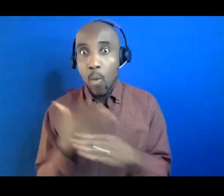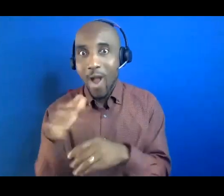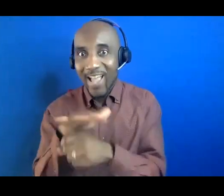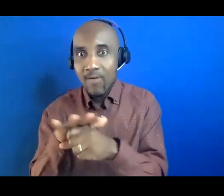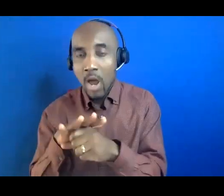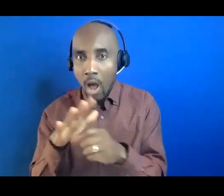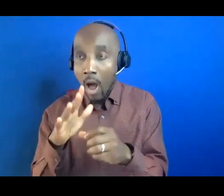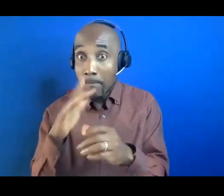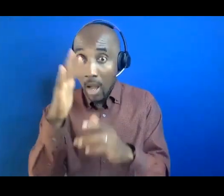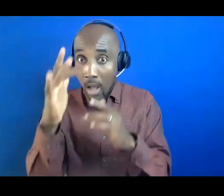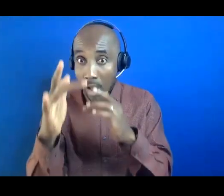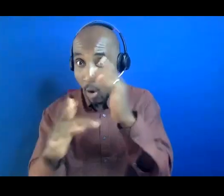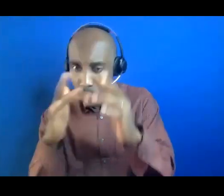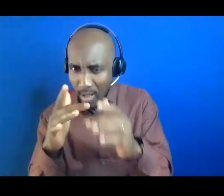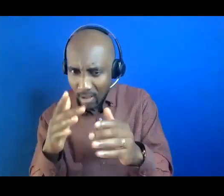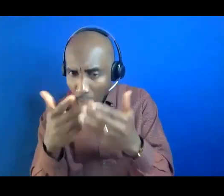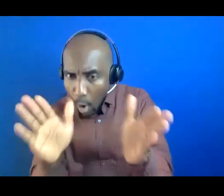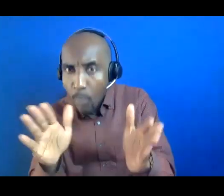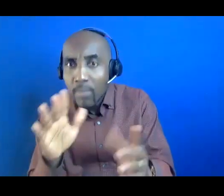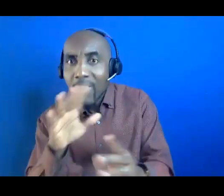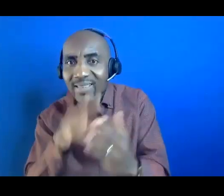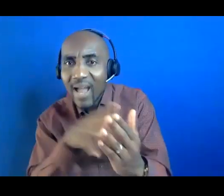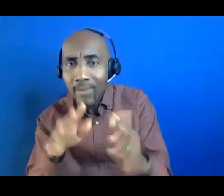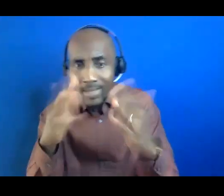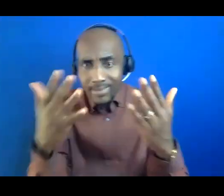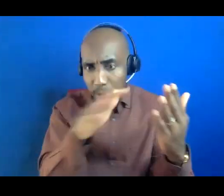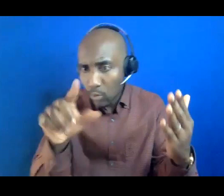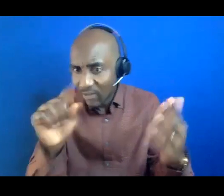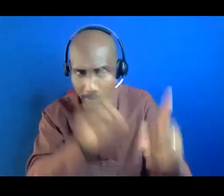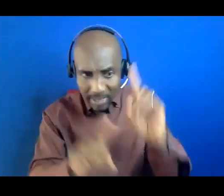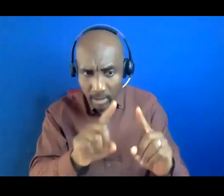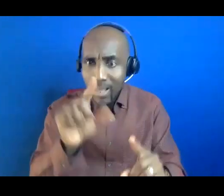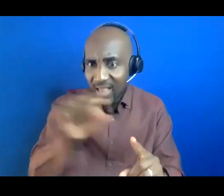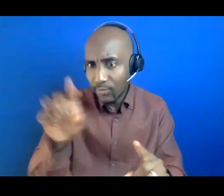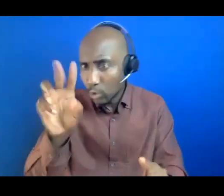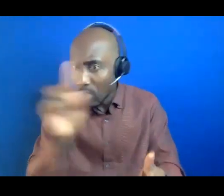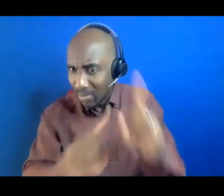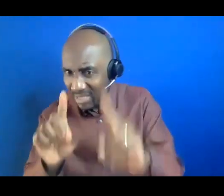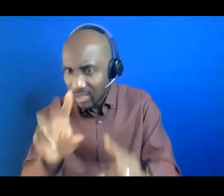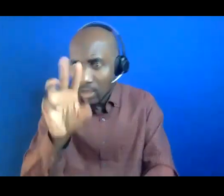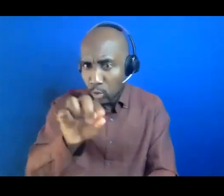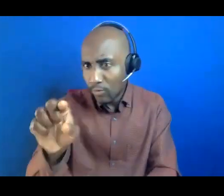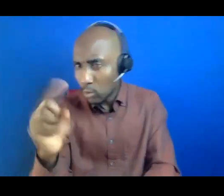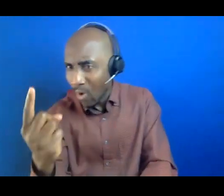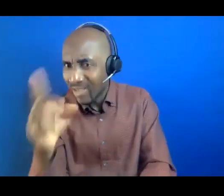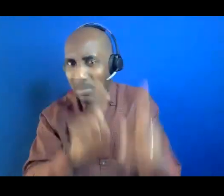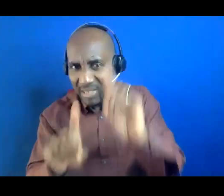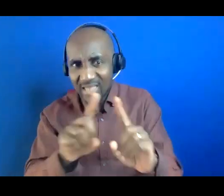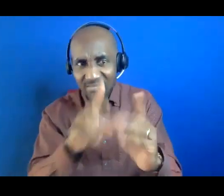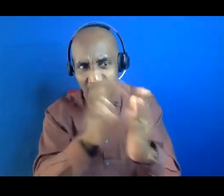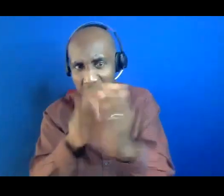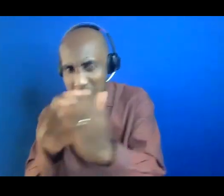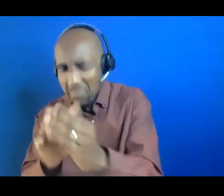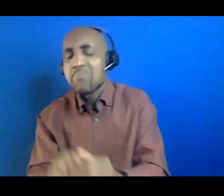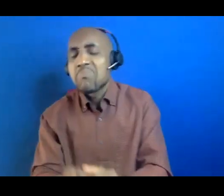I looked at my diary, and from 10 to 11, I had a meeting. From 11 to 12, I had a meeting. And from 12 to 1, I had a meeting. But as